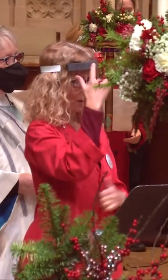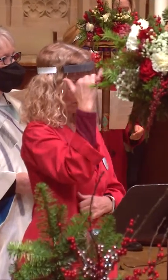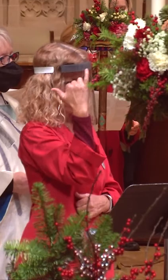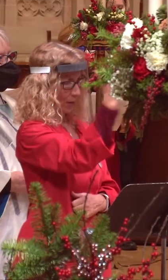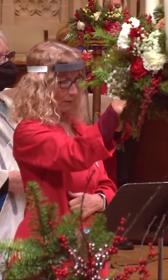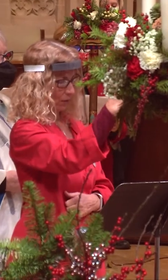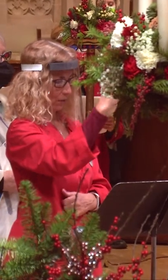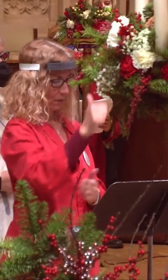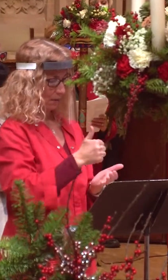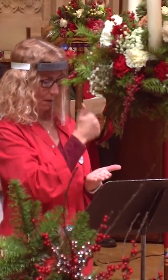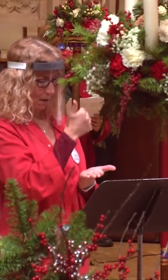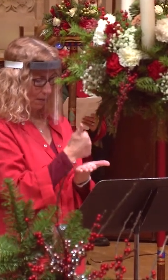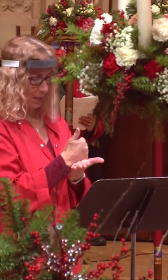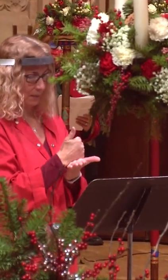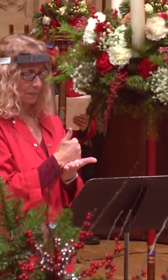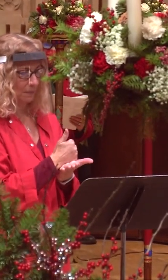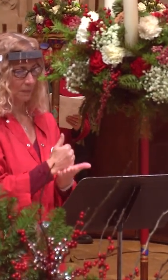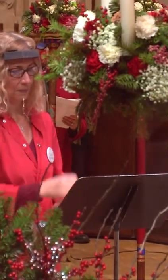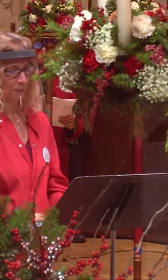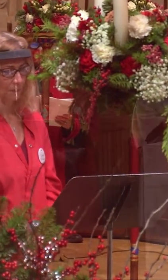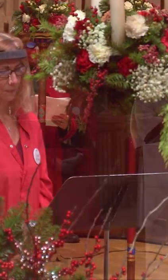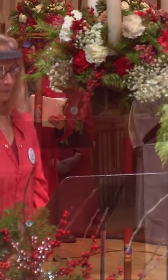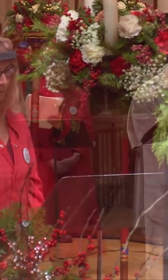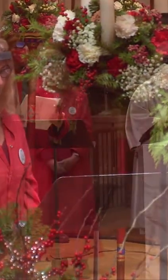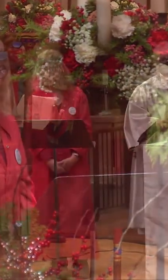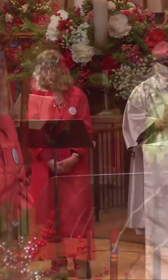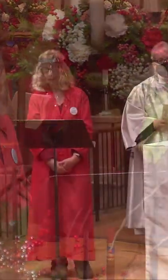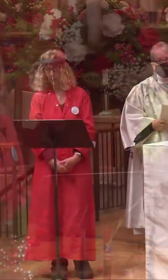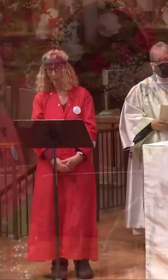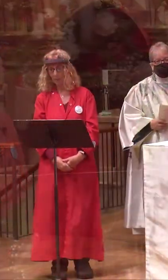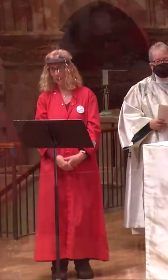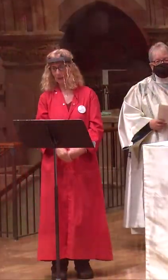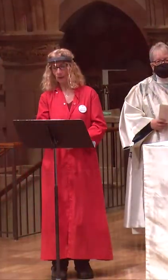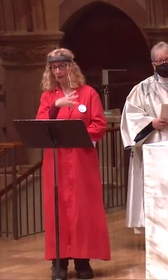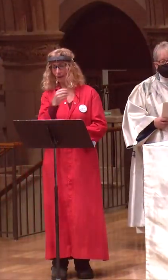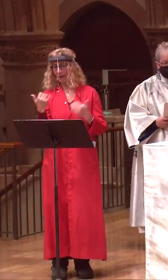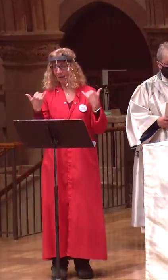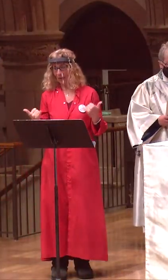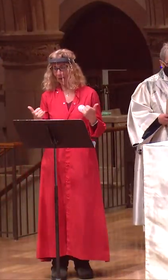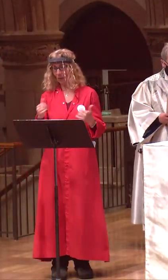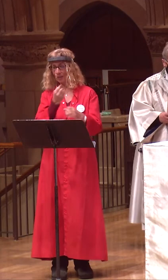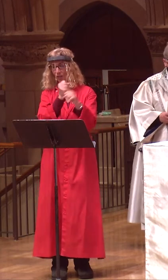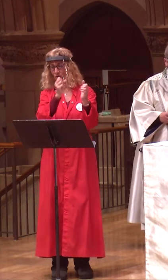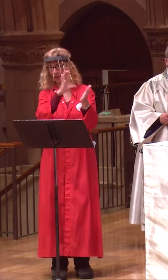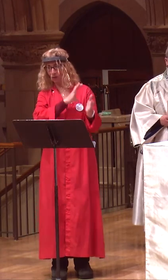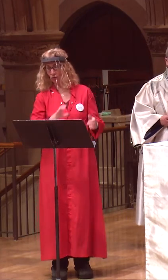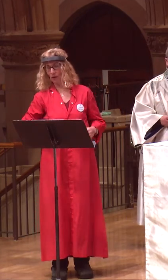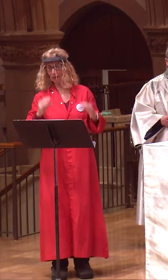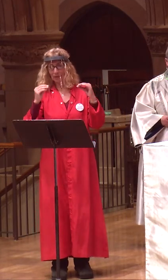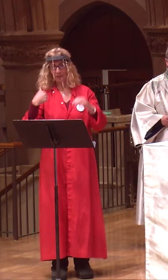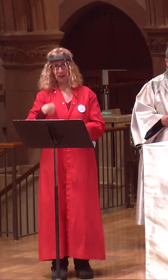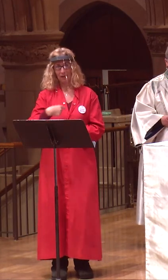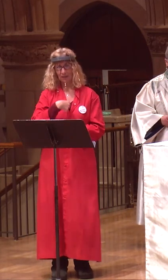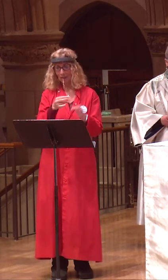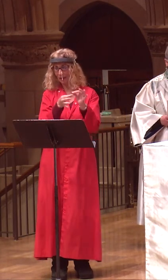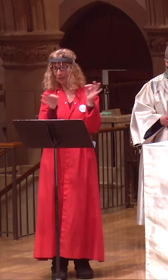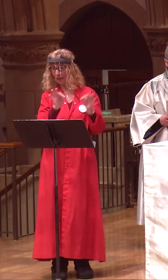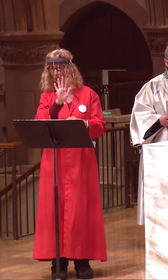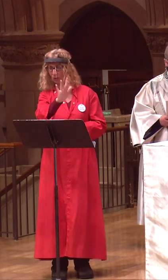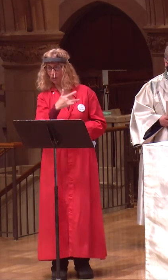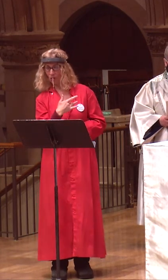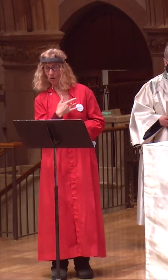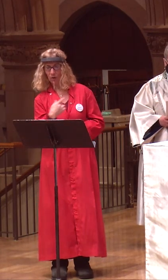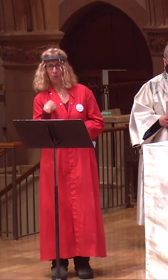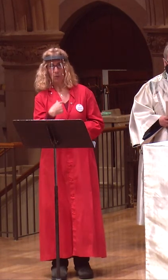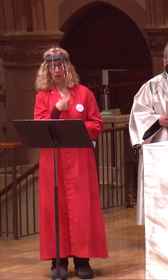now and forever. Amen. Y ahora, como nuestro Salvador Jesucristo nos